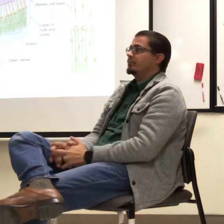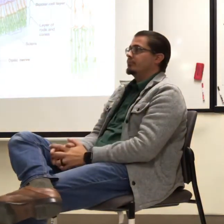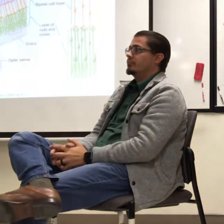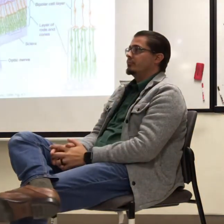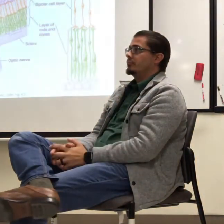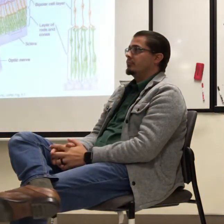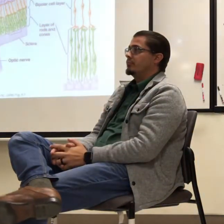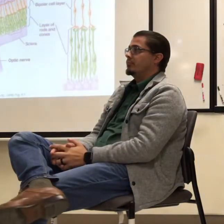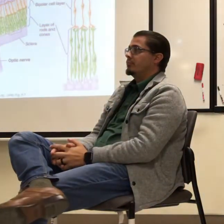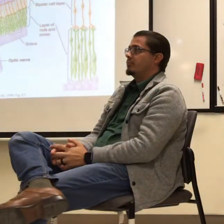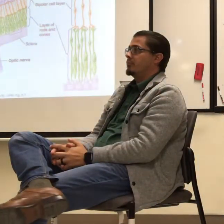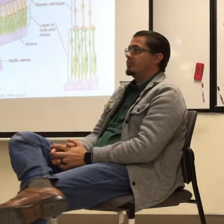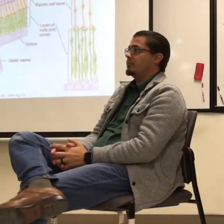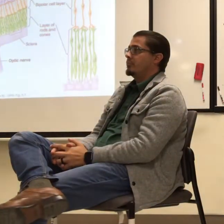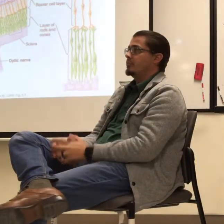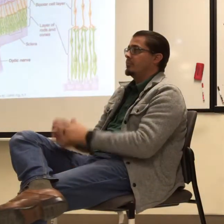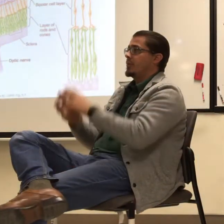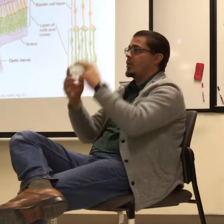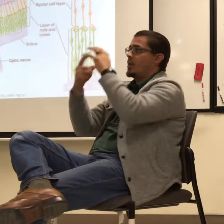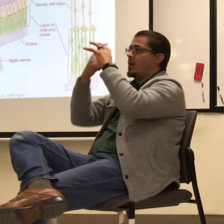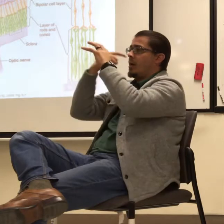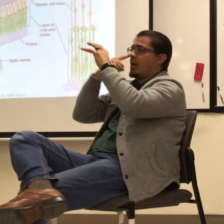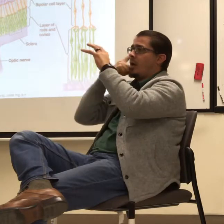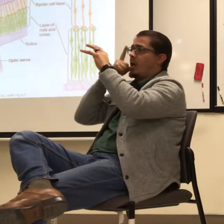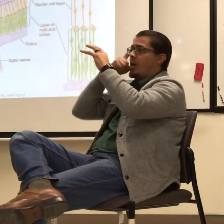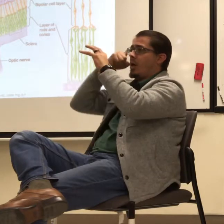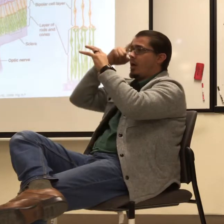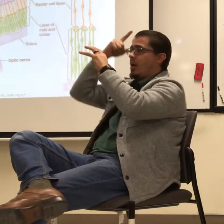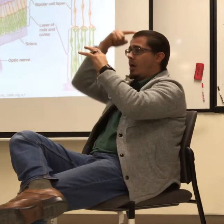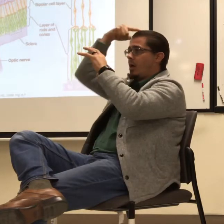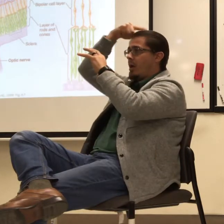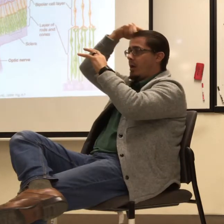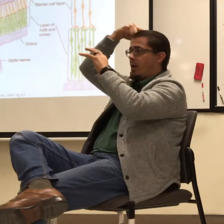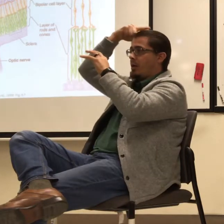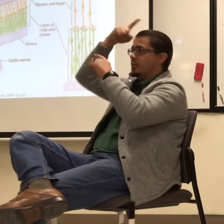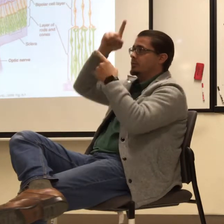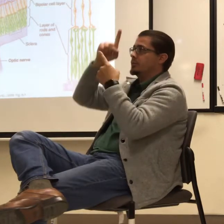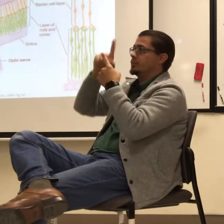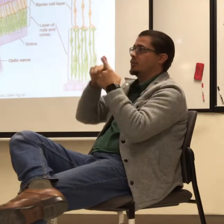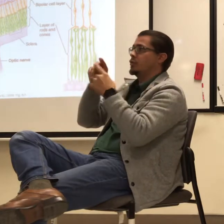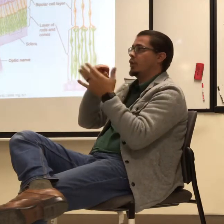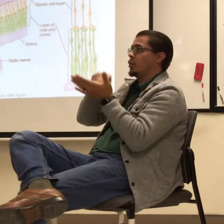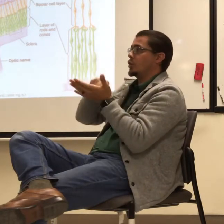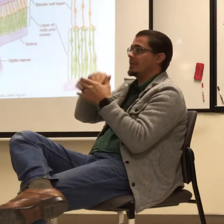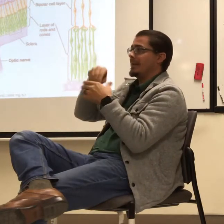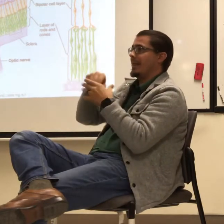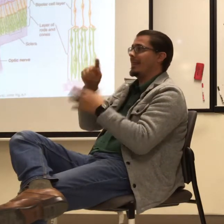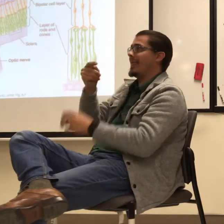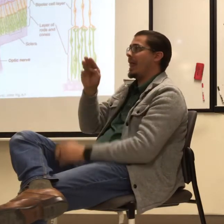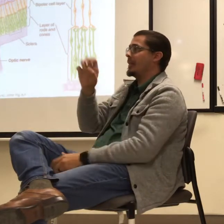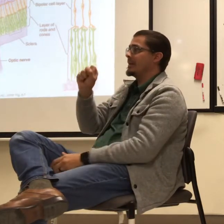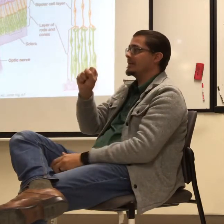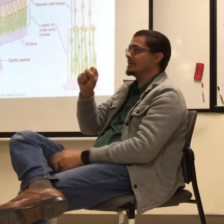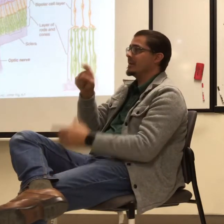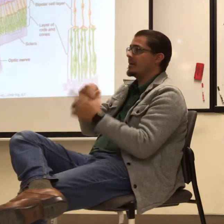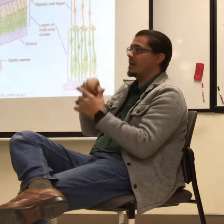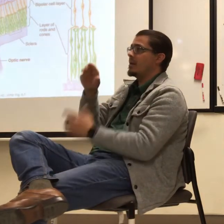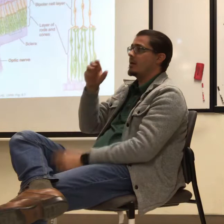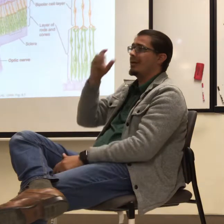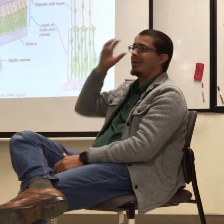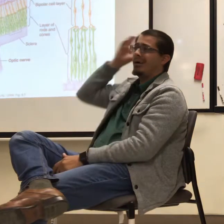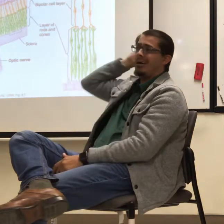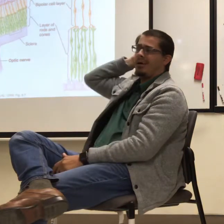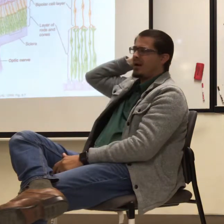All the way to optic chiasm, optic tract, all the way to a nucleus and the thalamus, all the way back to the occipital